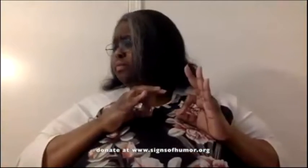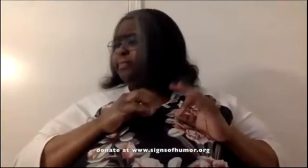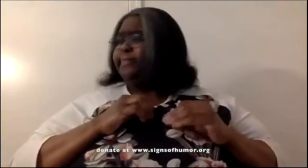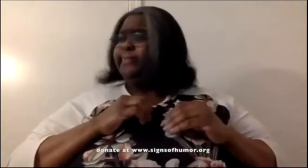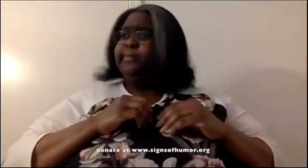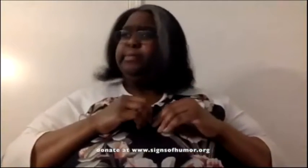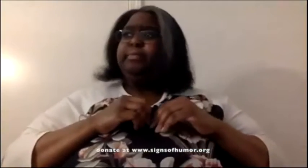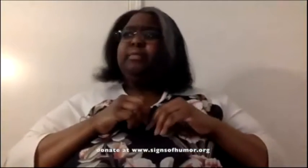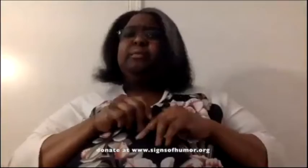legs.